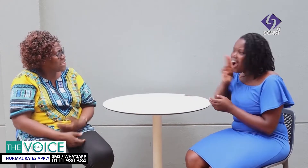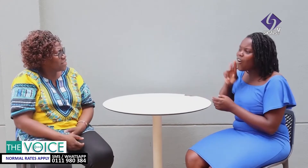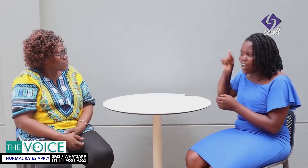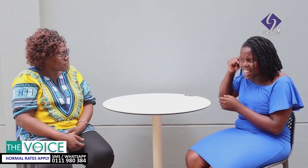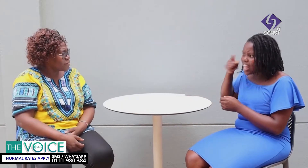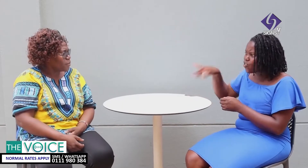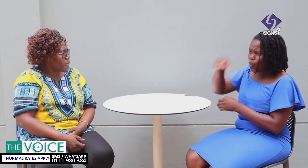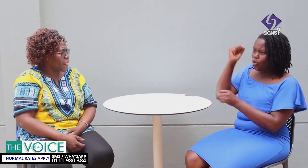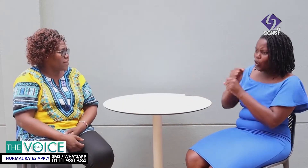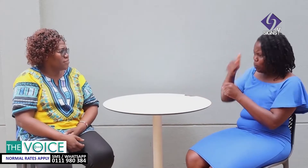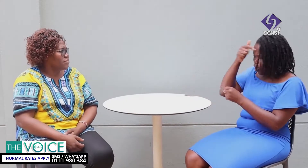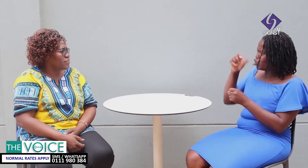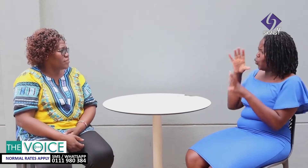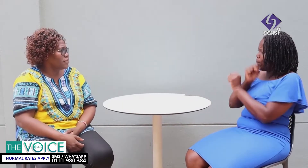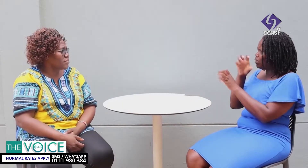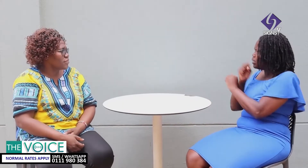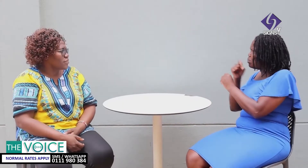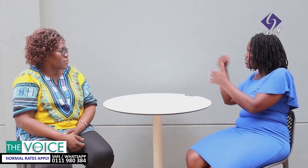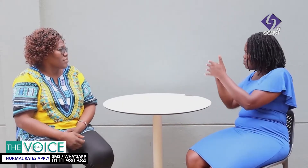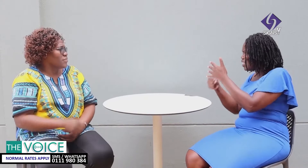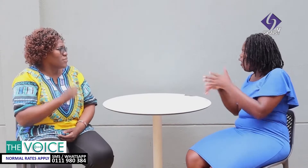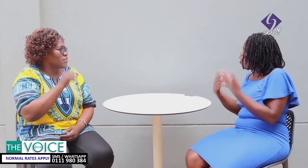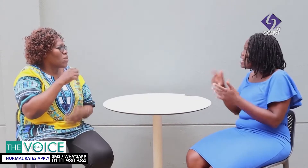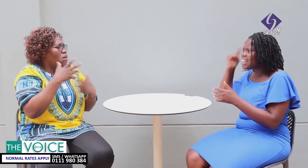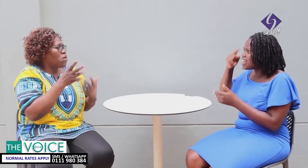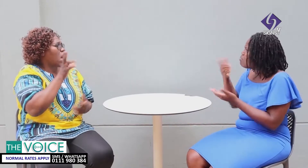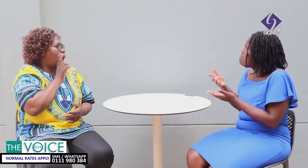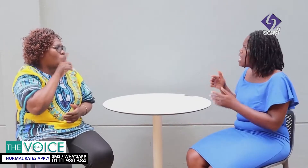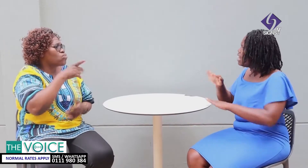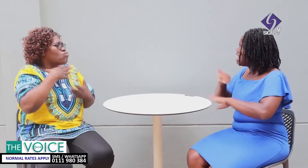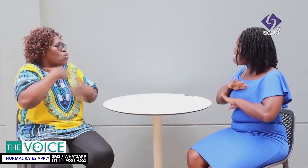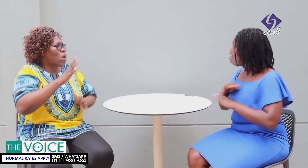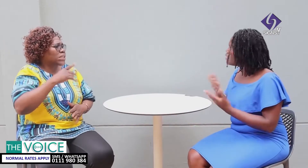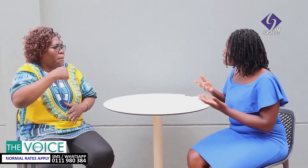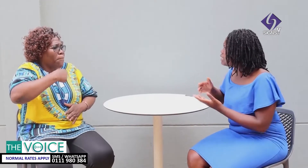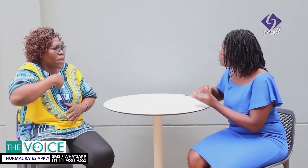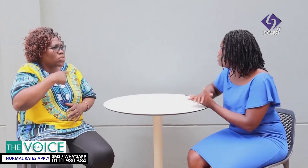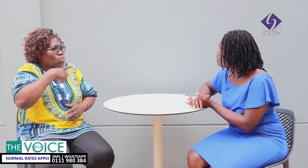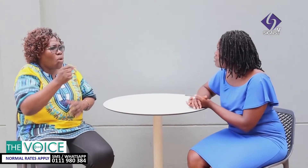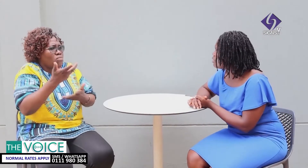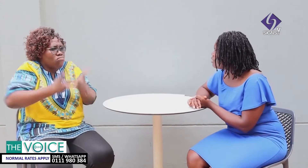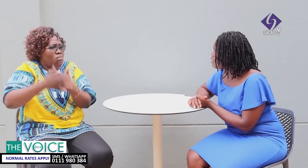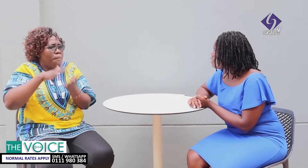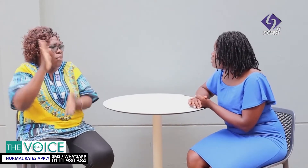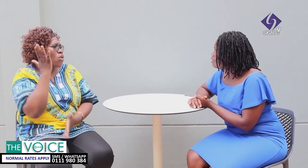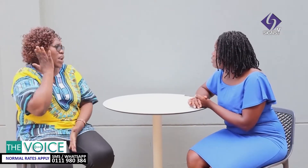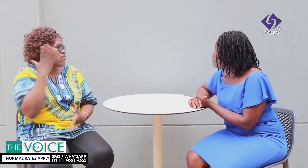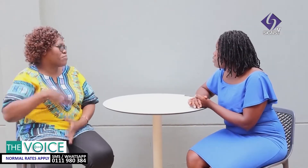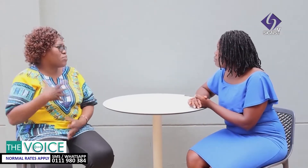when you go to job, maybe you are going to miss many things. I really wanted to go because I knew I'll be meeting some